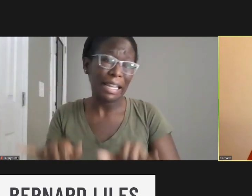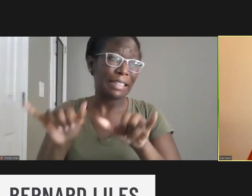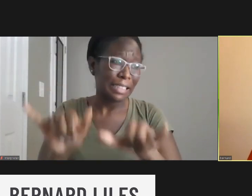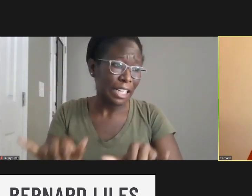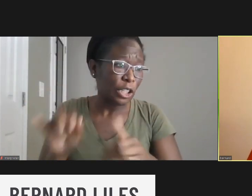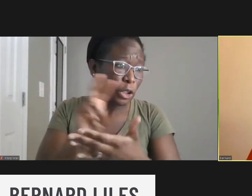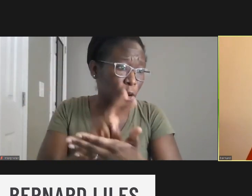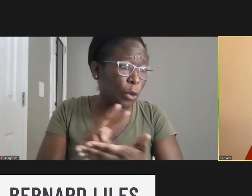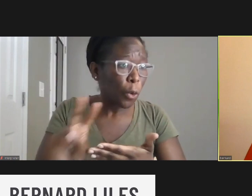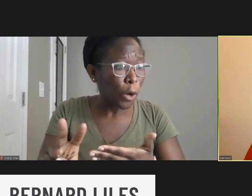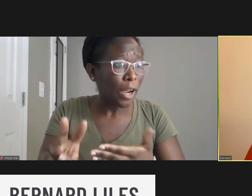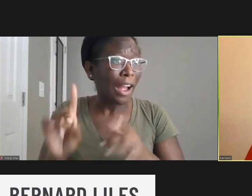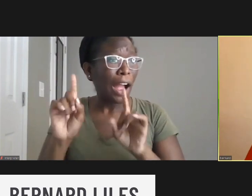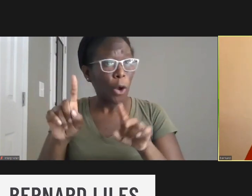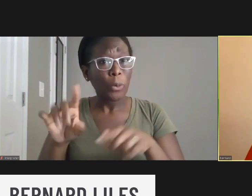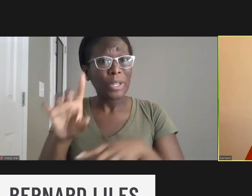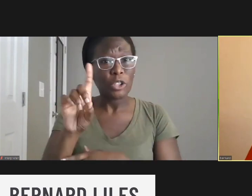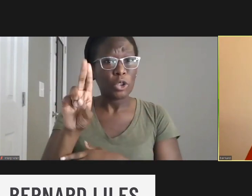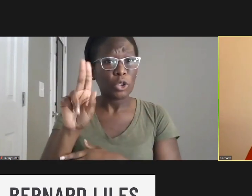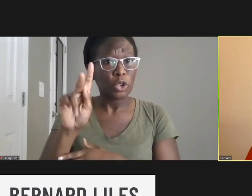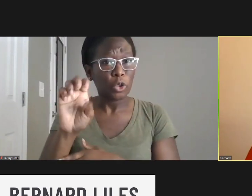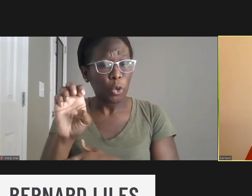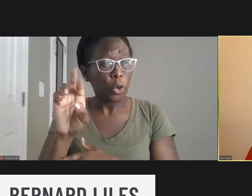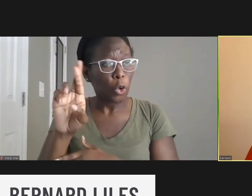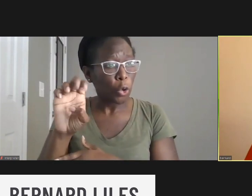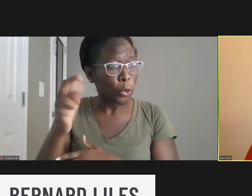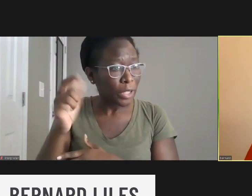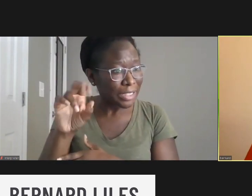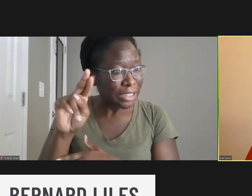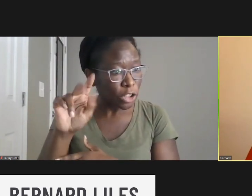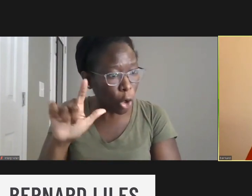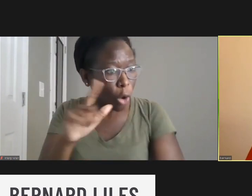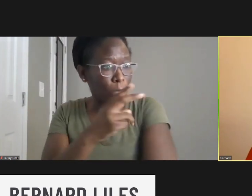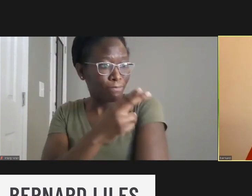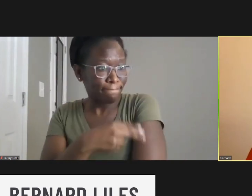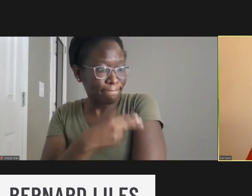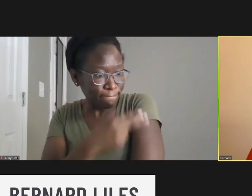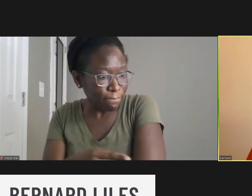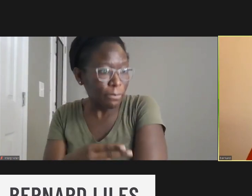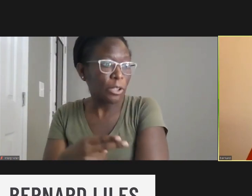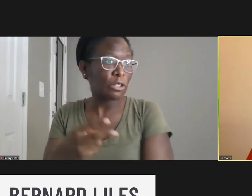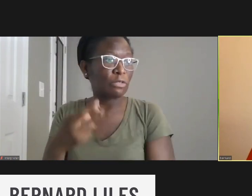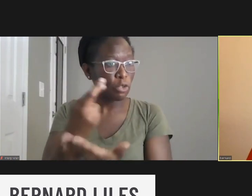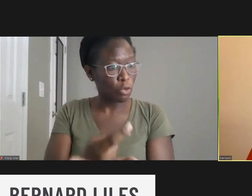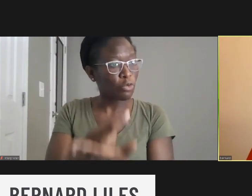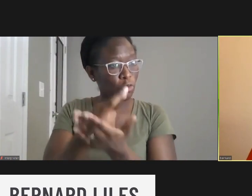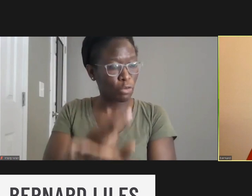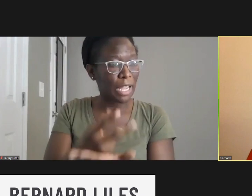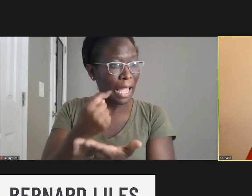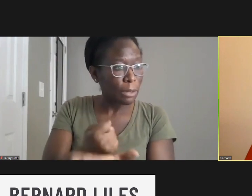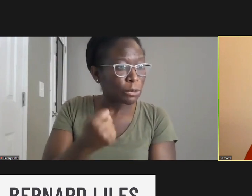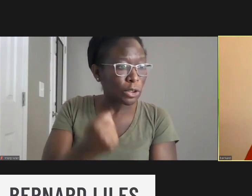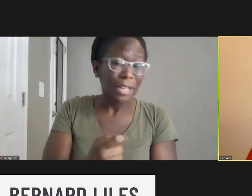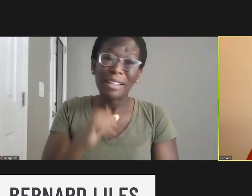4 surgeries. Um, I had rehab treatments. Treatments were not easy, but I managed to get through them